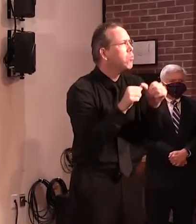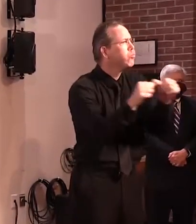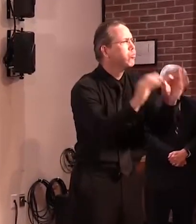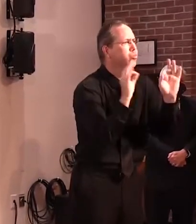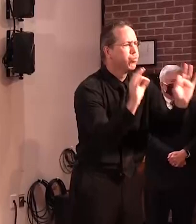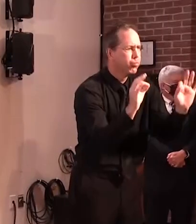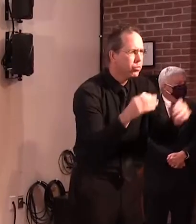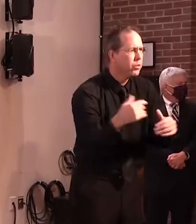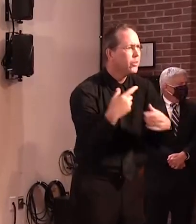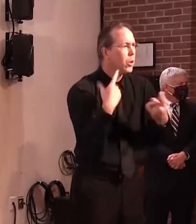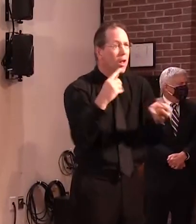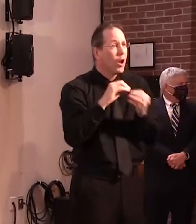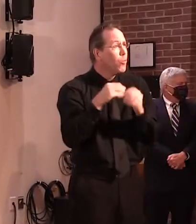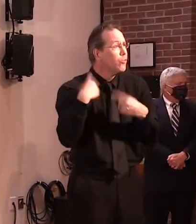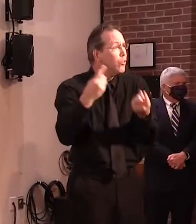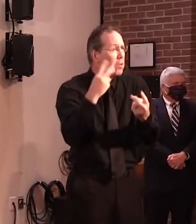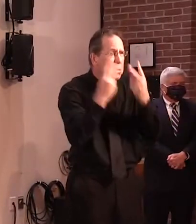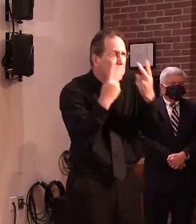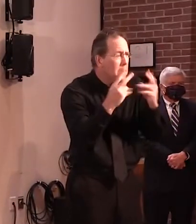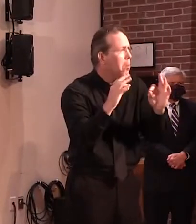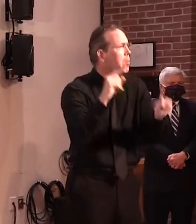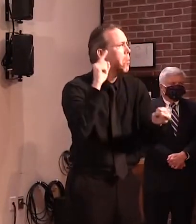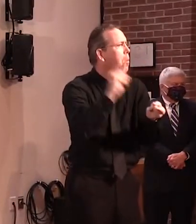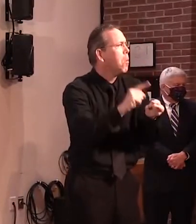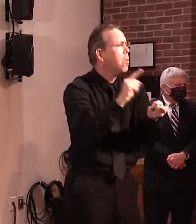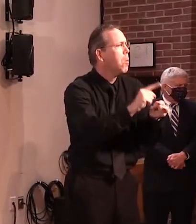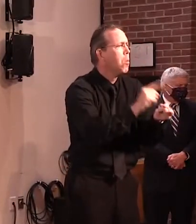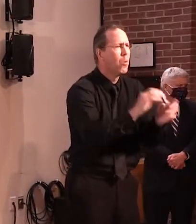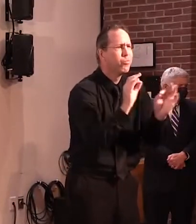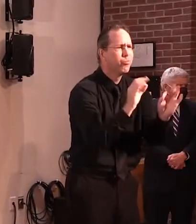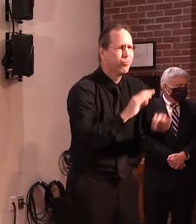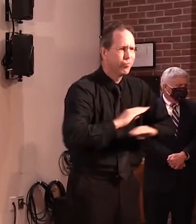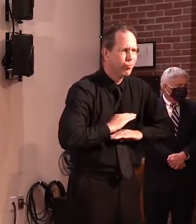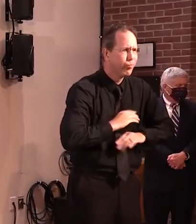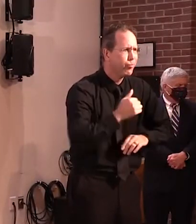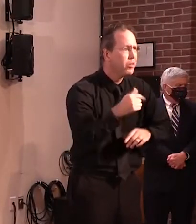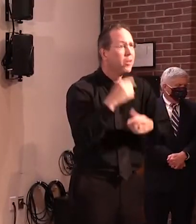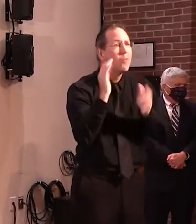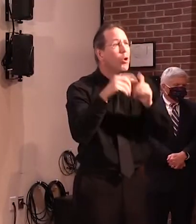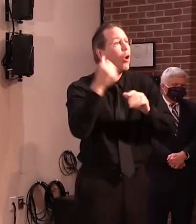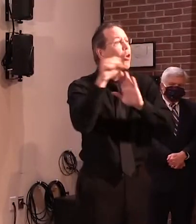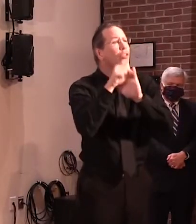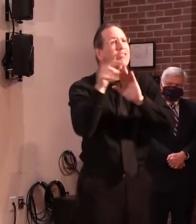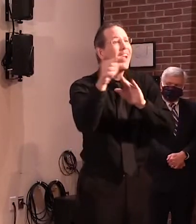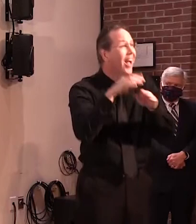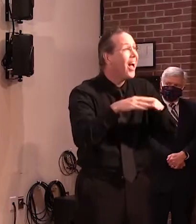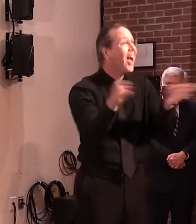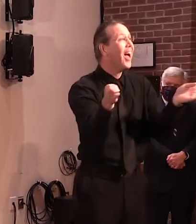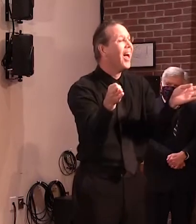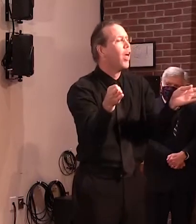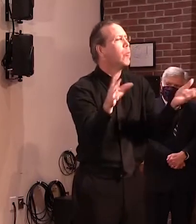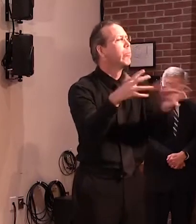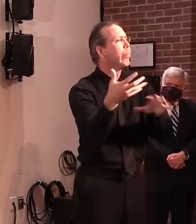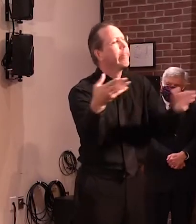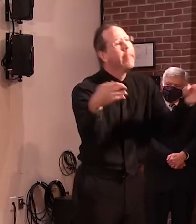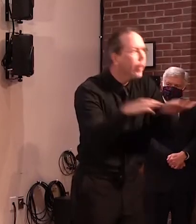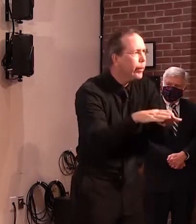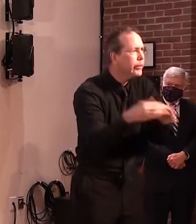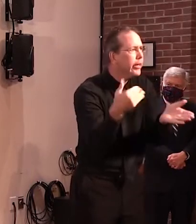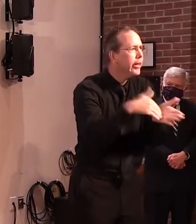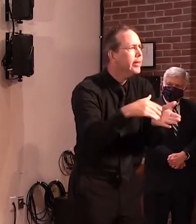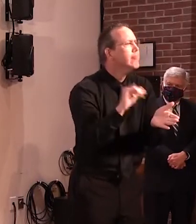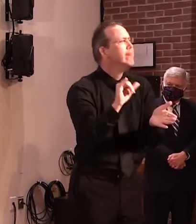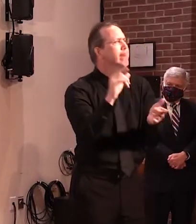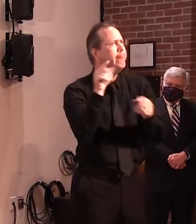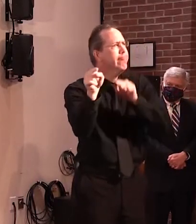been able to move forward while many other states have had to backtrack and close down sectors after they had opened.